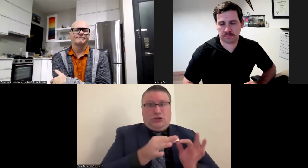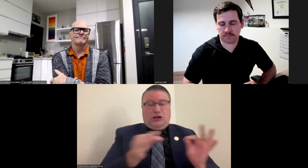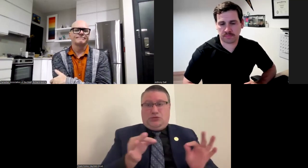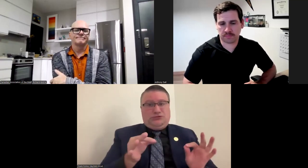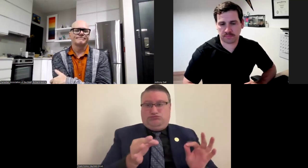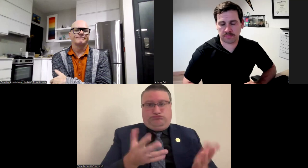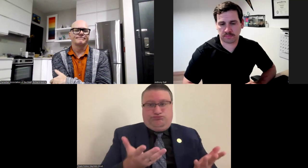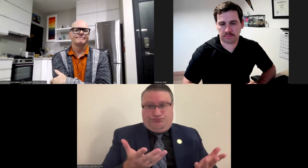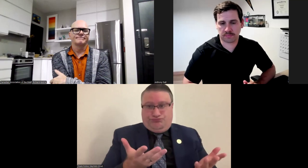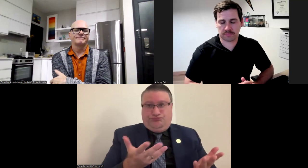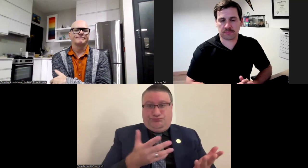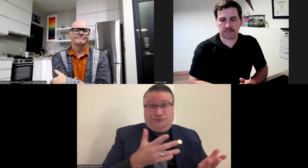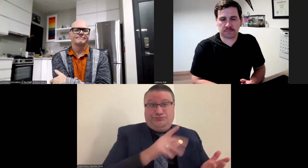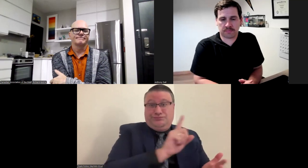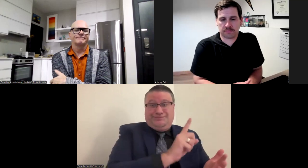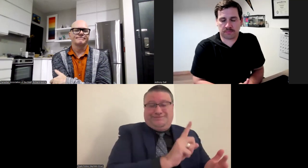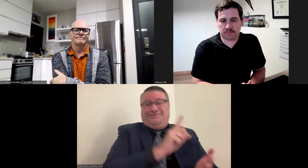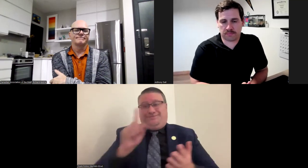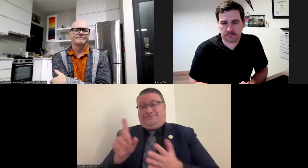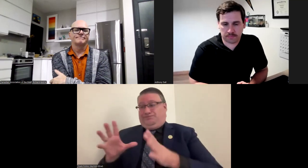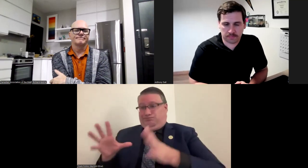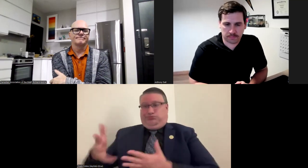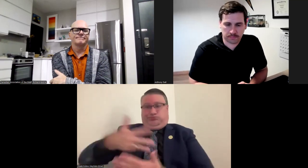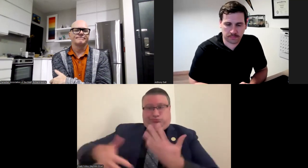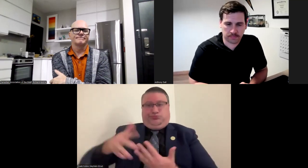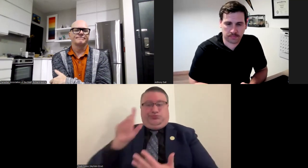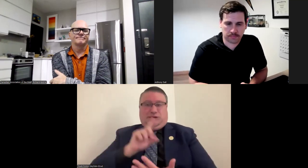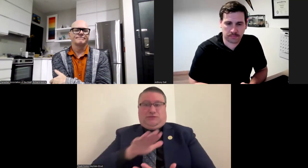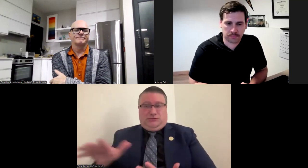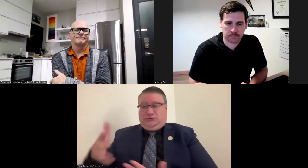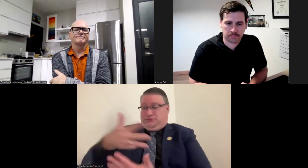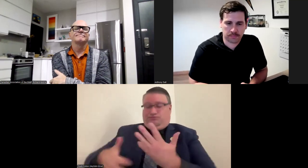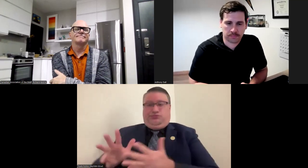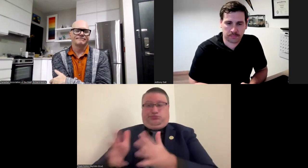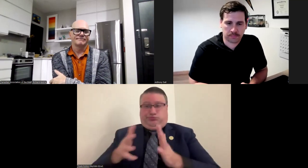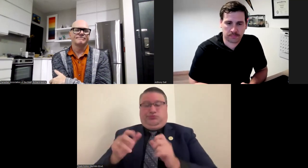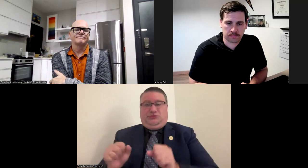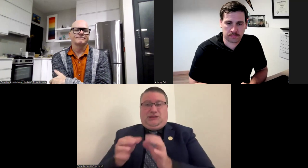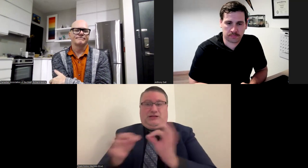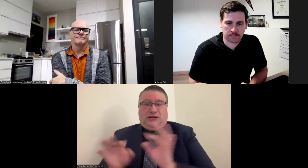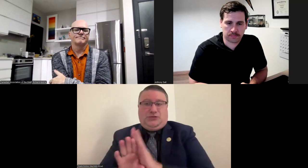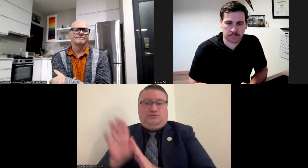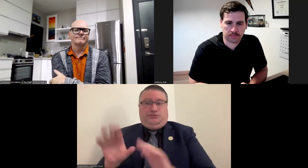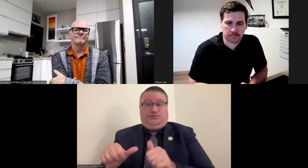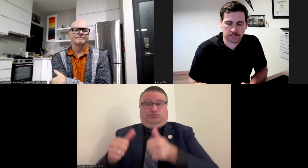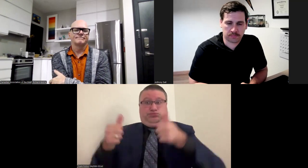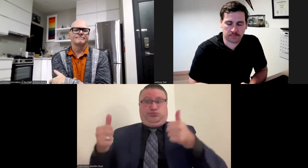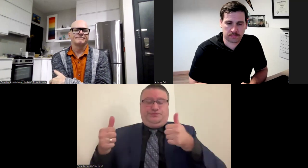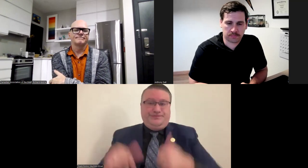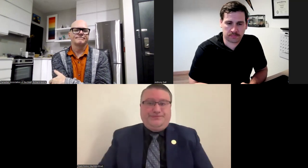There's a lot of challenges that still need to be overcome for them to actually have an inclusive environment. And one of the ways to overcome that is to have